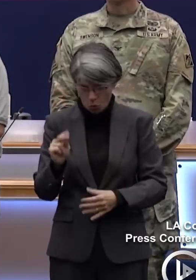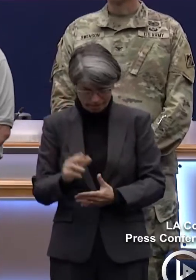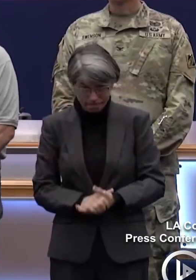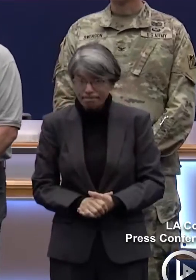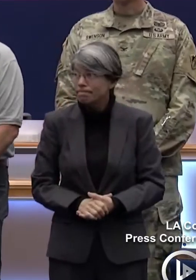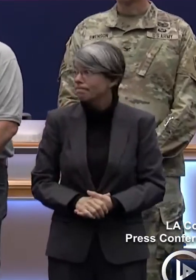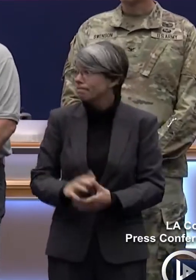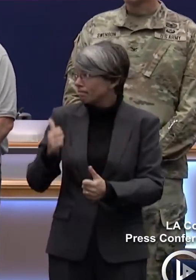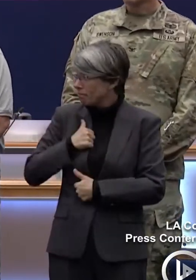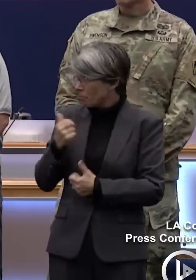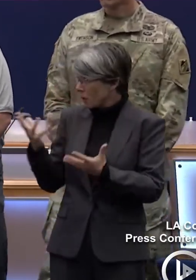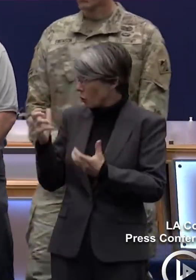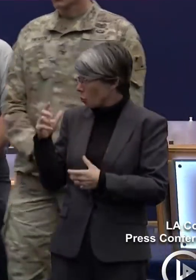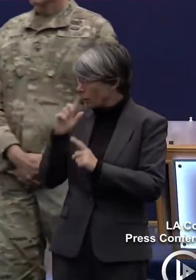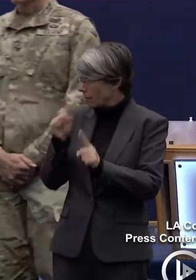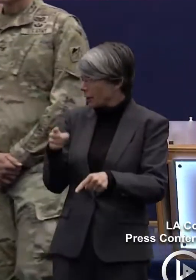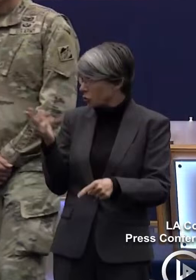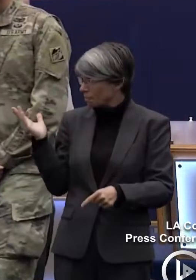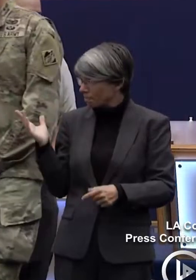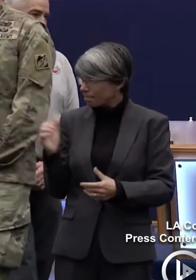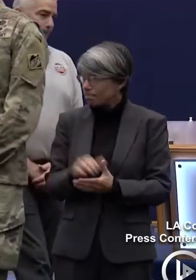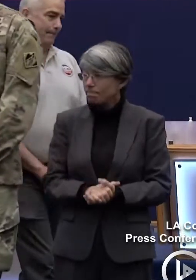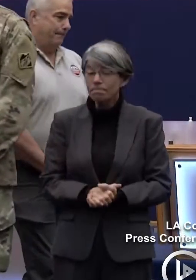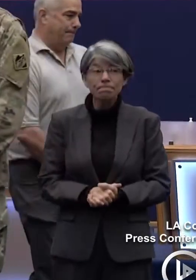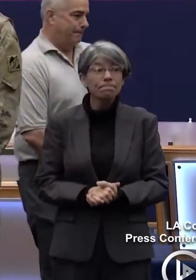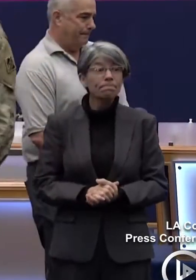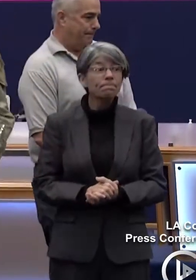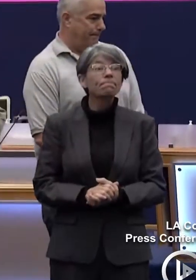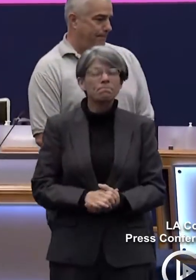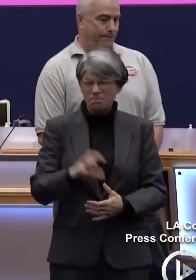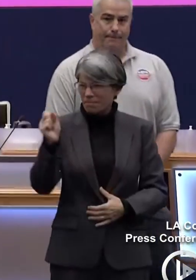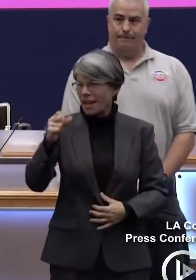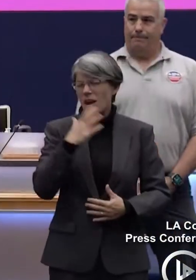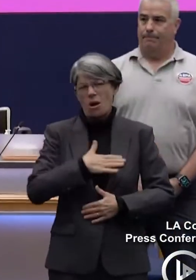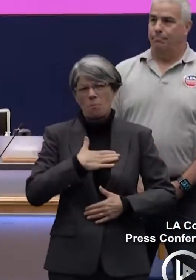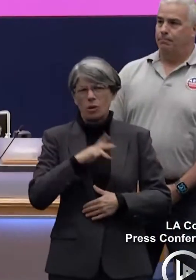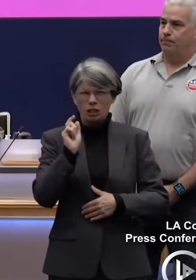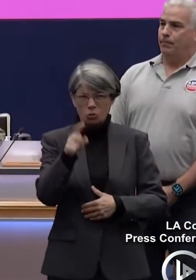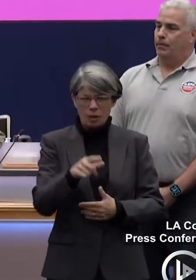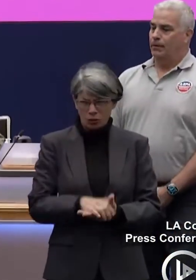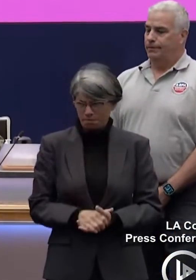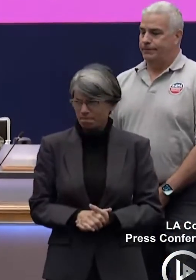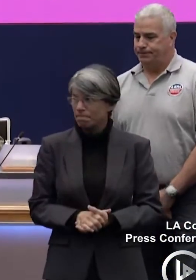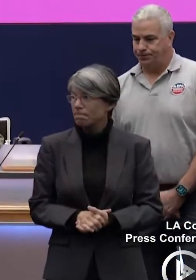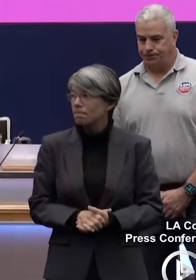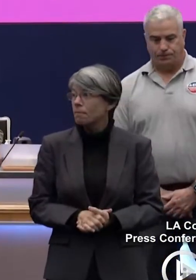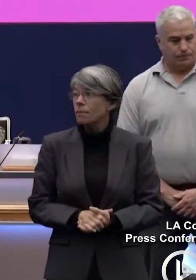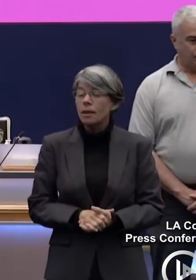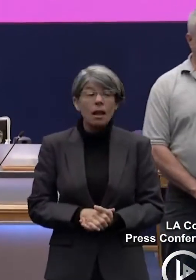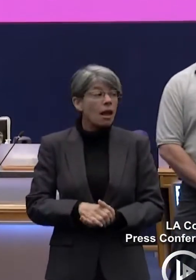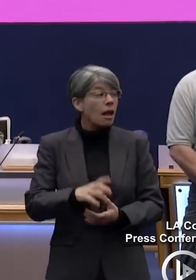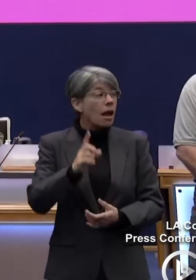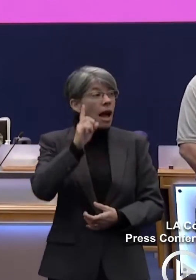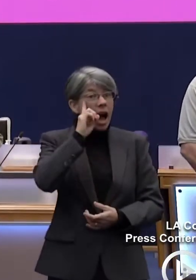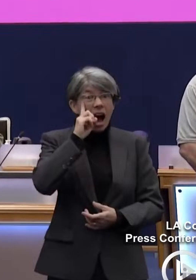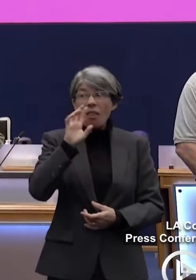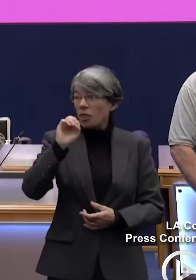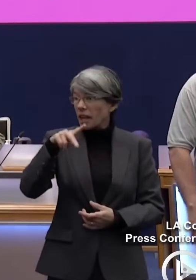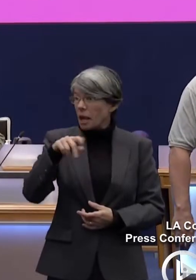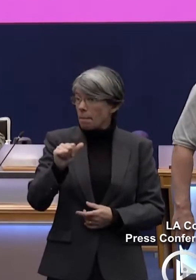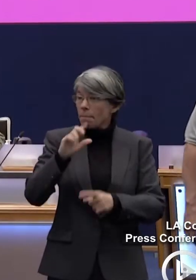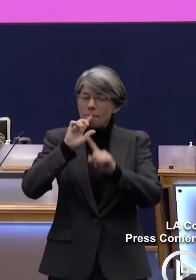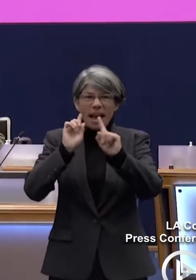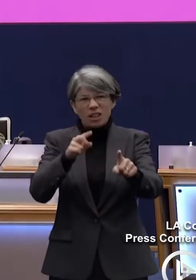Colonel, is that something you wanted to weigh in on? Or? Yeah, I appreciate the question. I think EPA's